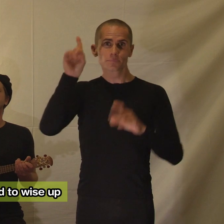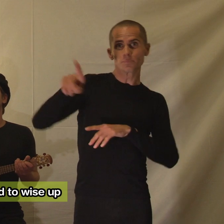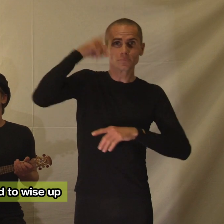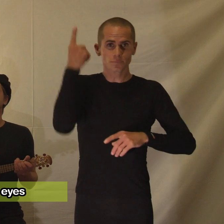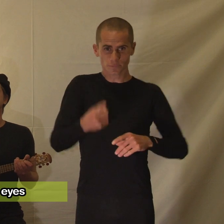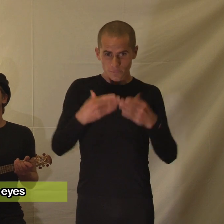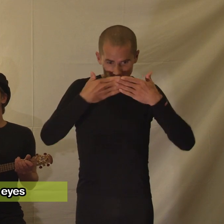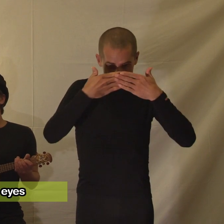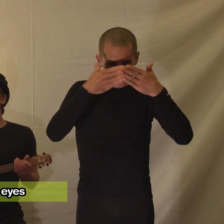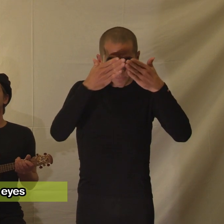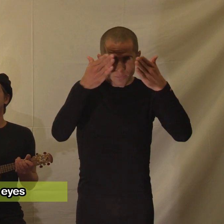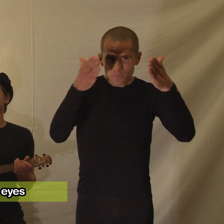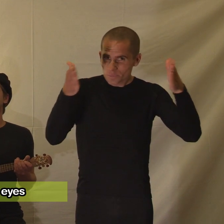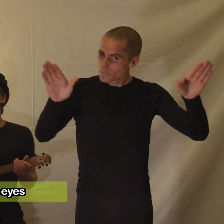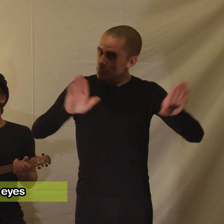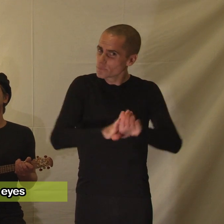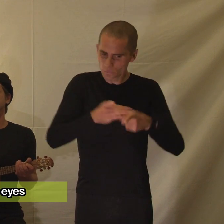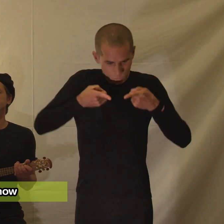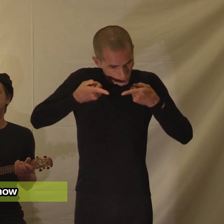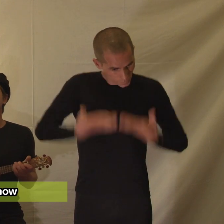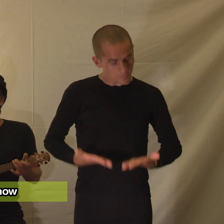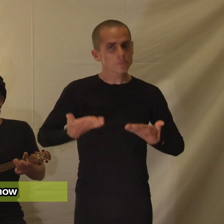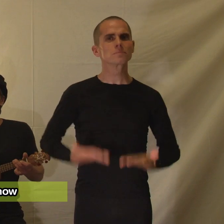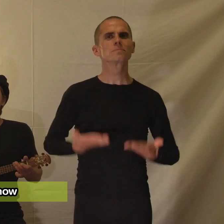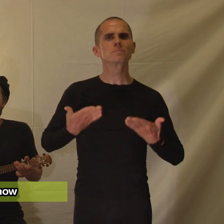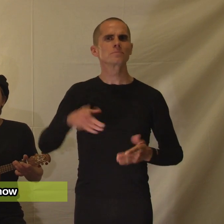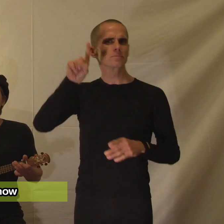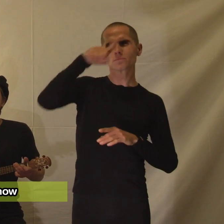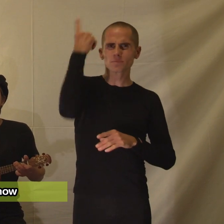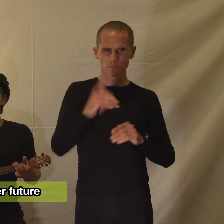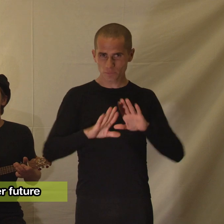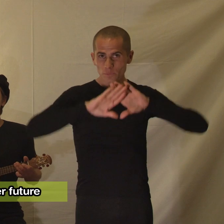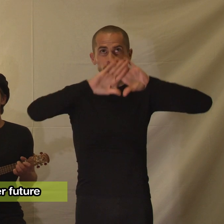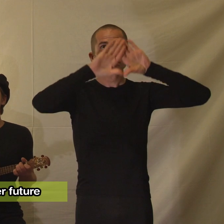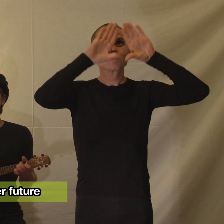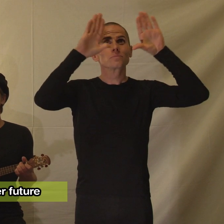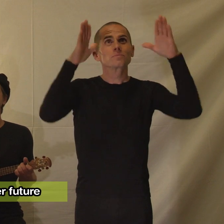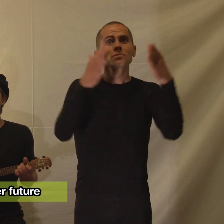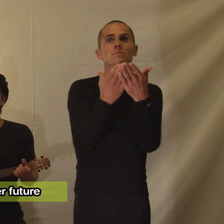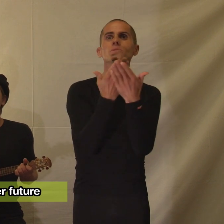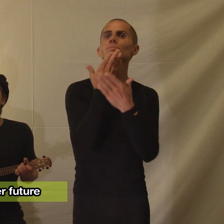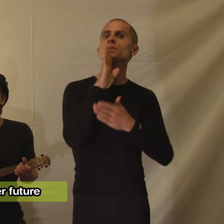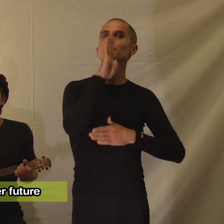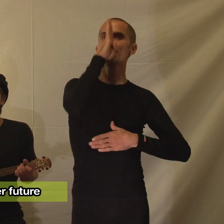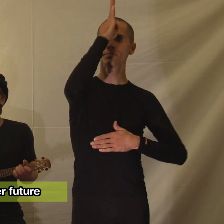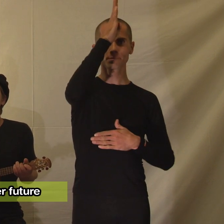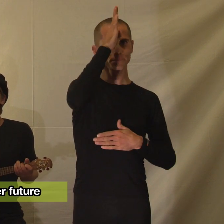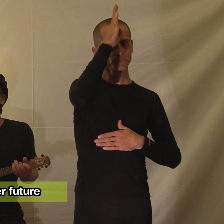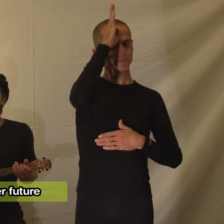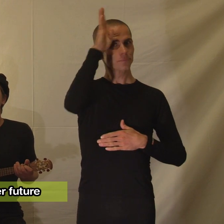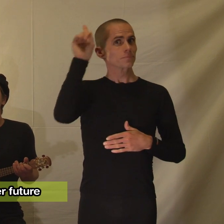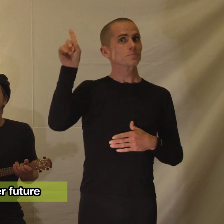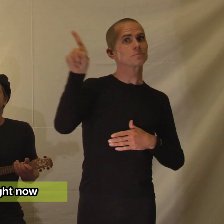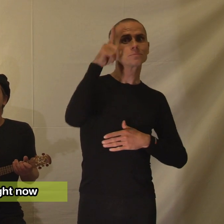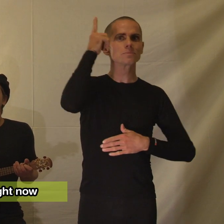Lisa. We need to open our eyes and do it now, now, now. We need to build a better